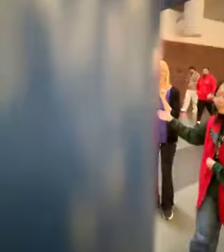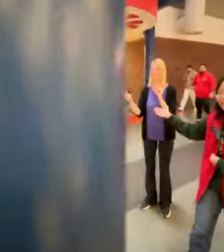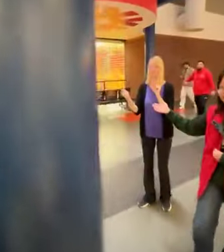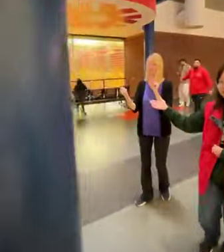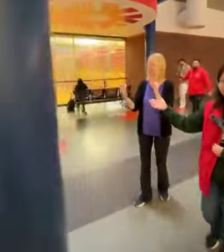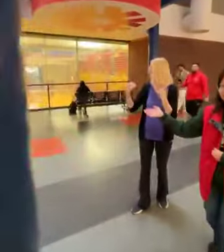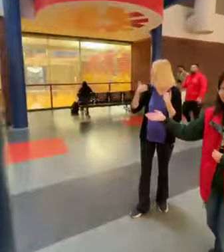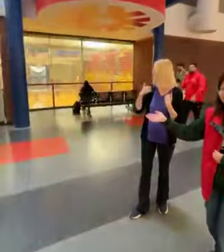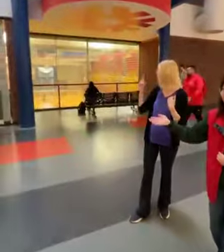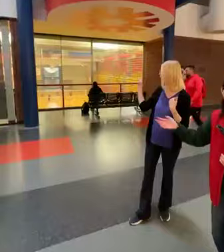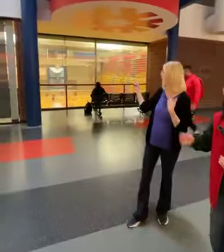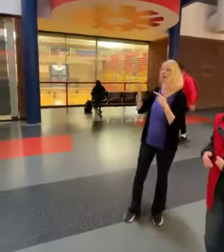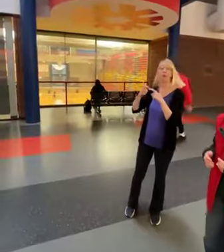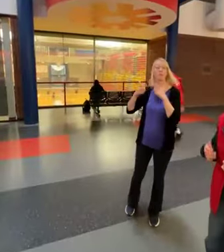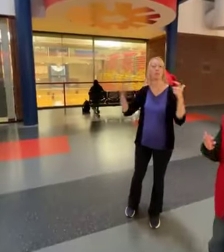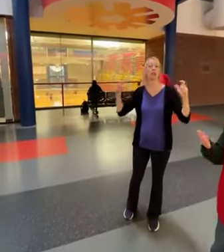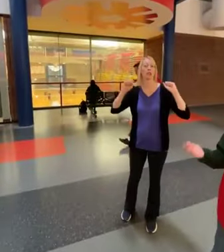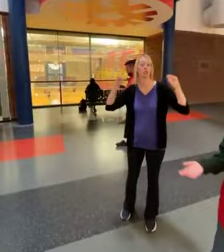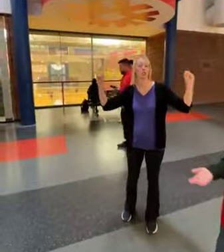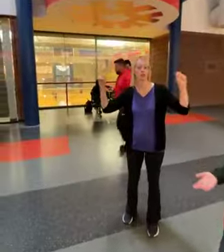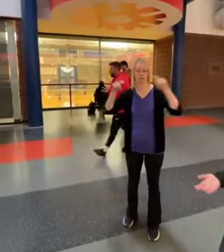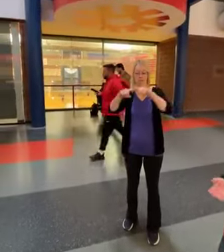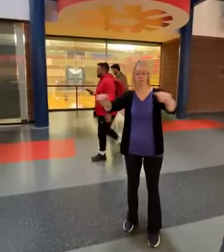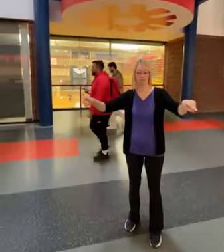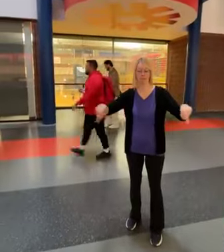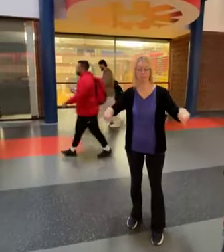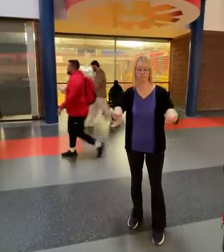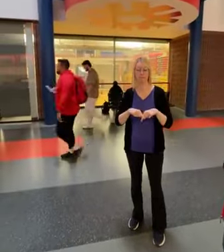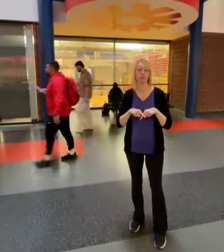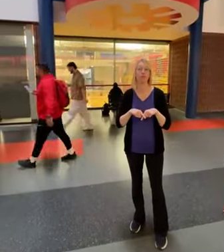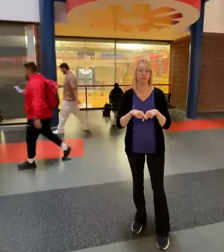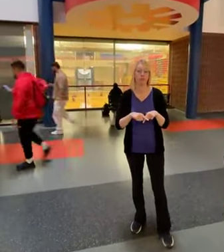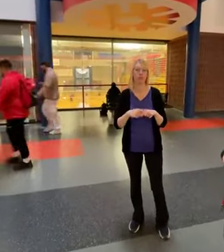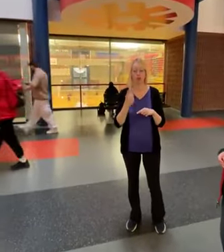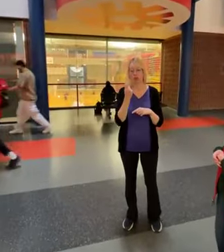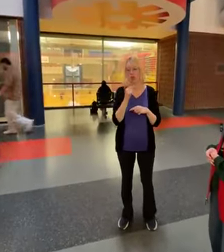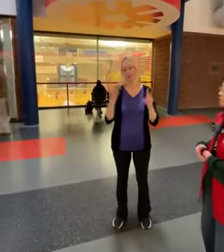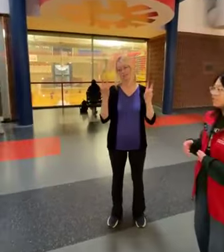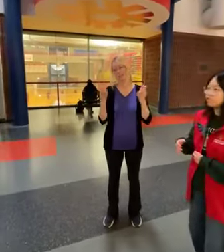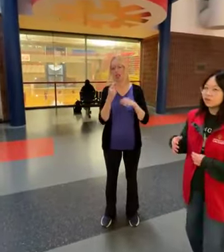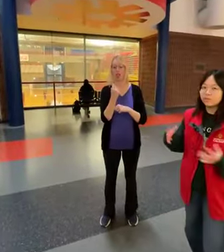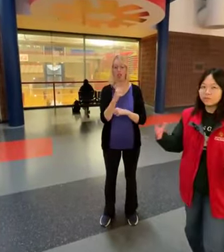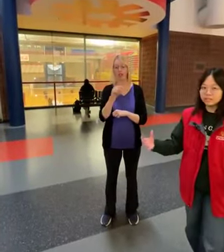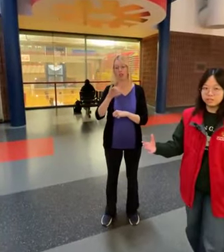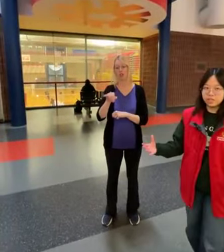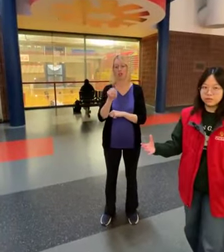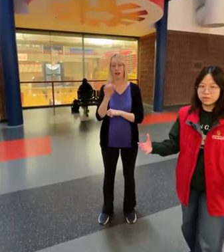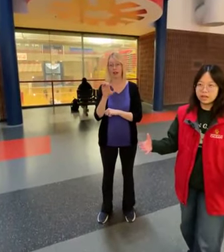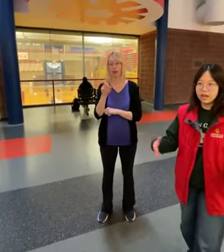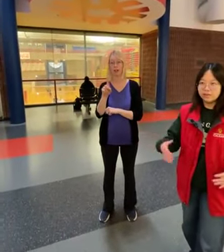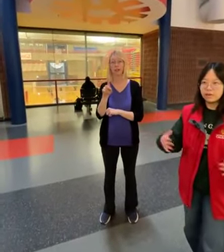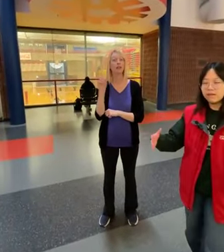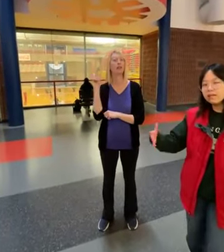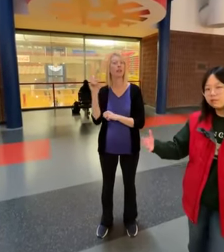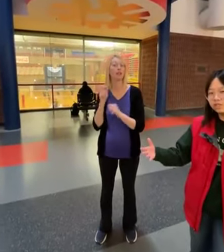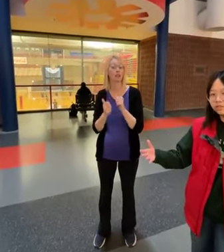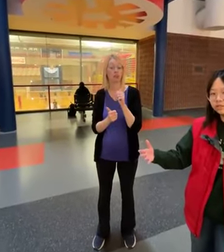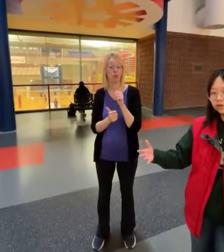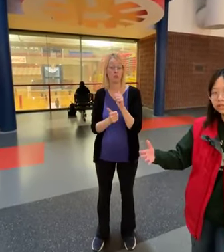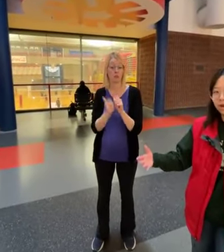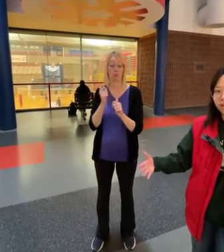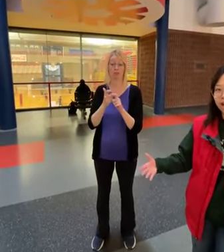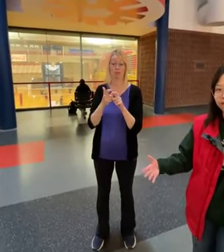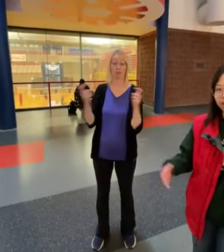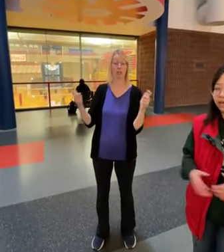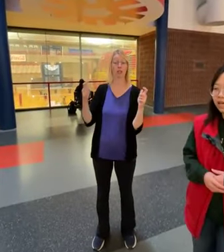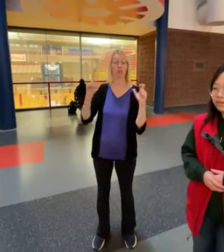our Jack Simpson Gymnasium, otherwise known as the Jack by all of our students. And so essentially it is our biggest gym and kind of our main gym